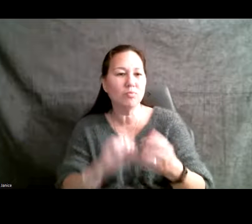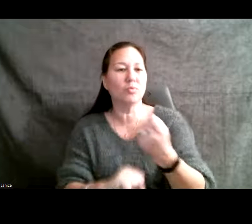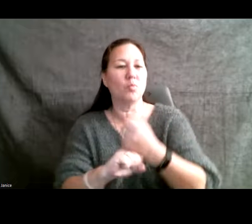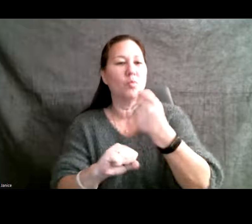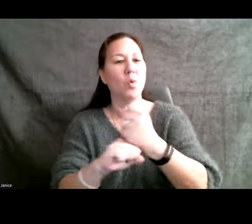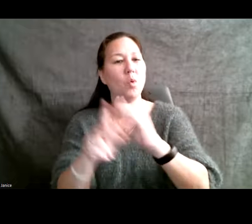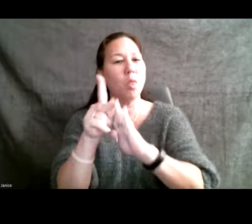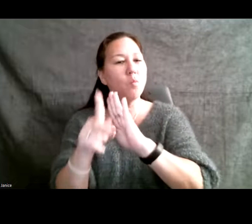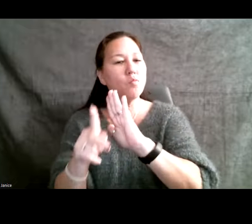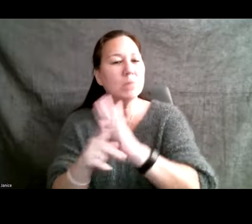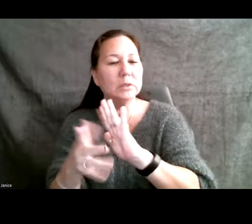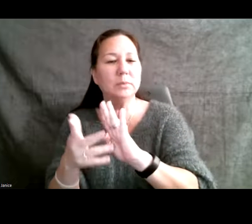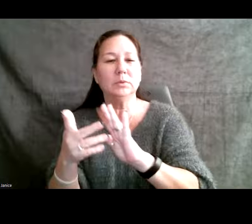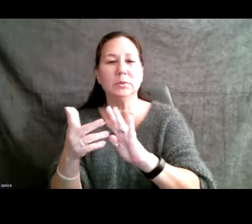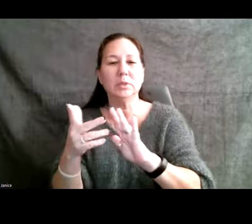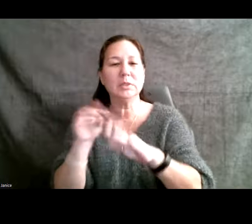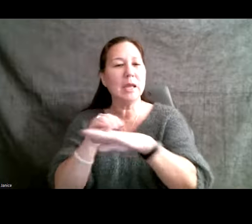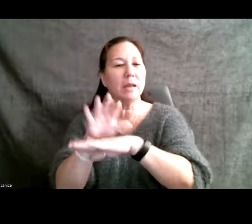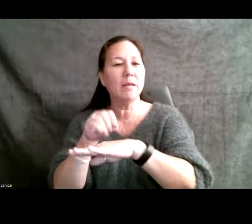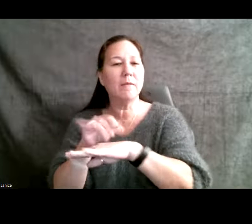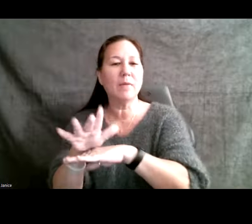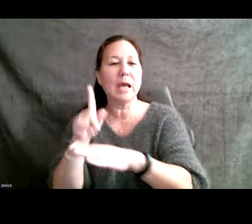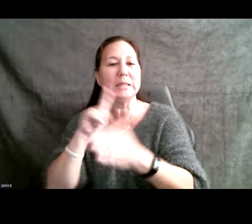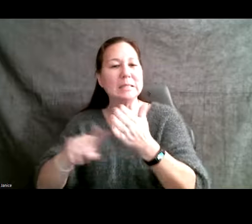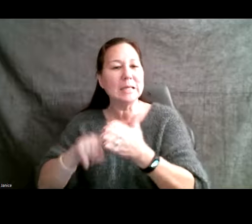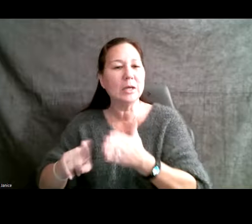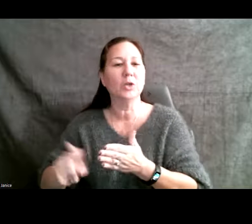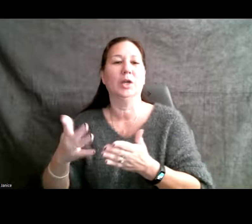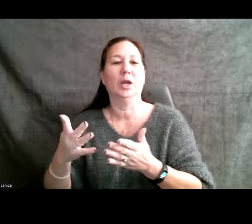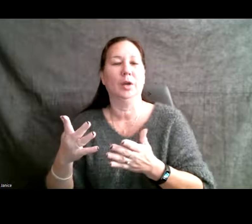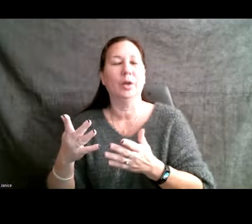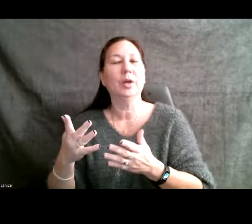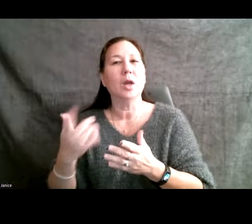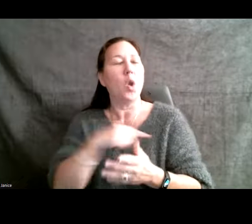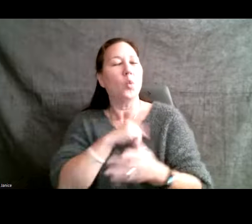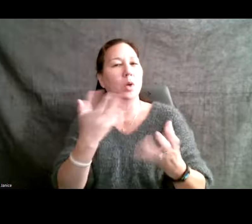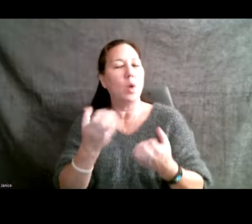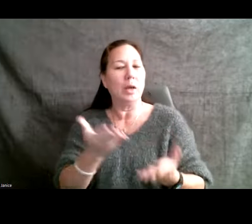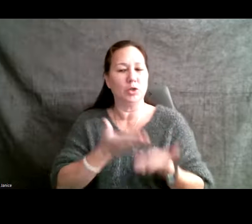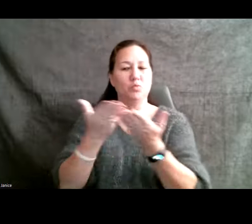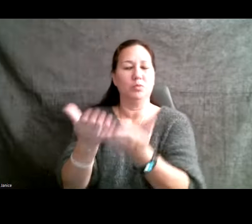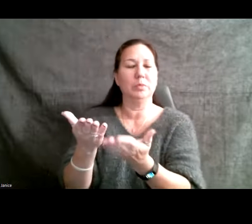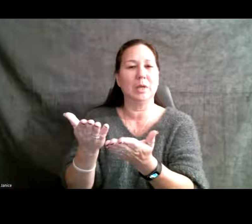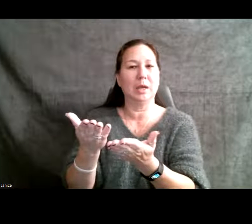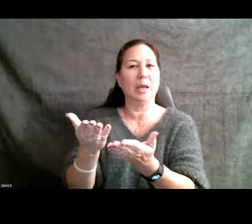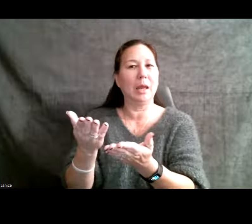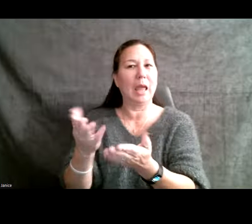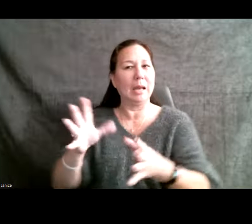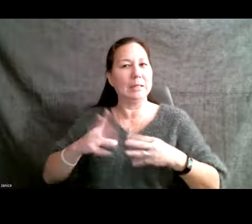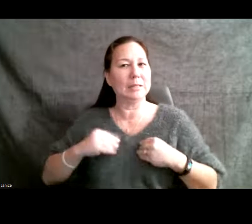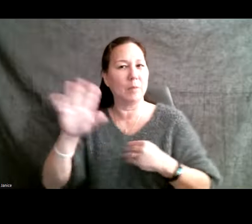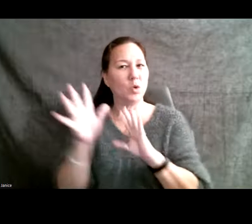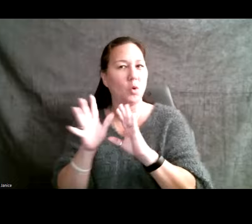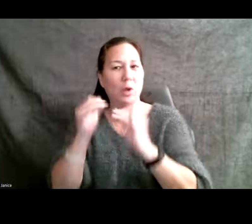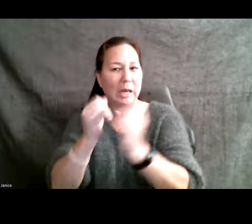so, we would like to present this strategy to you and take an individual comment, or we may